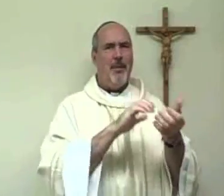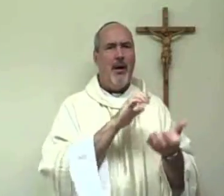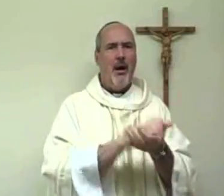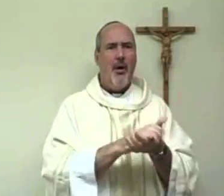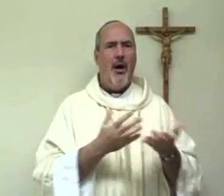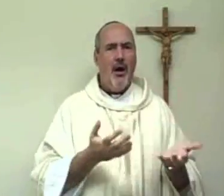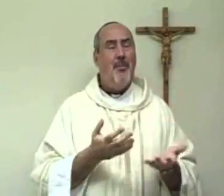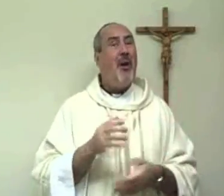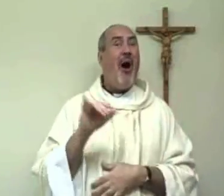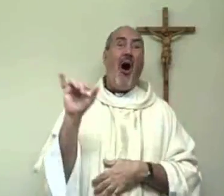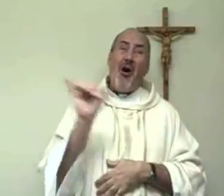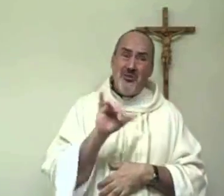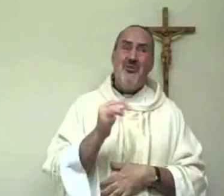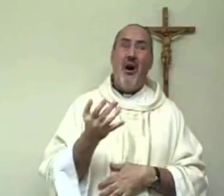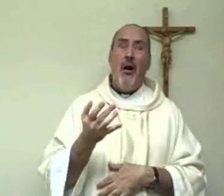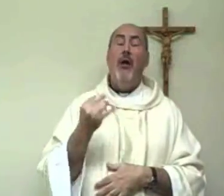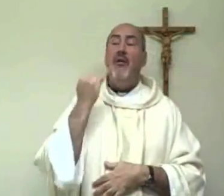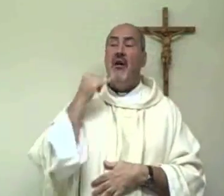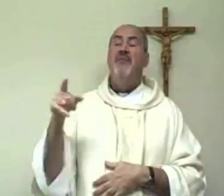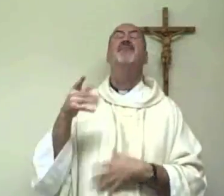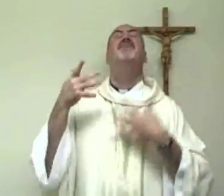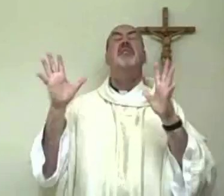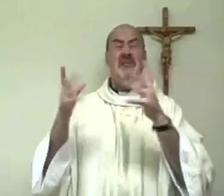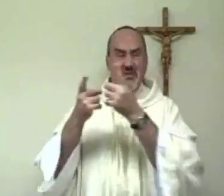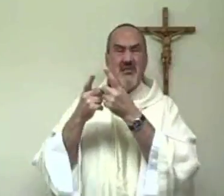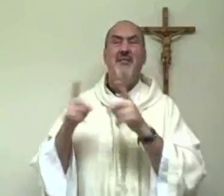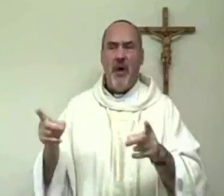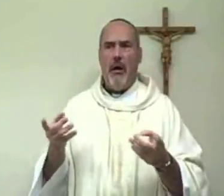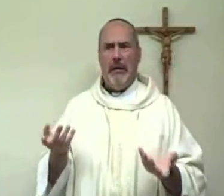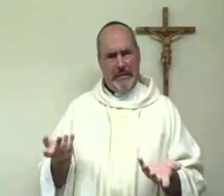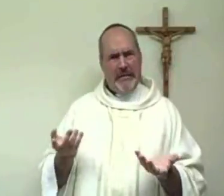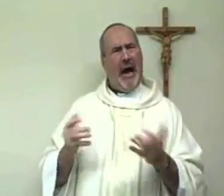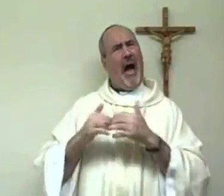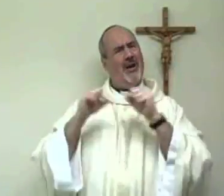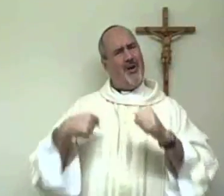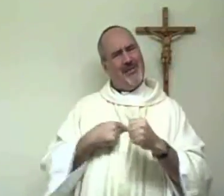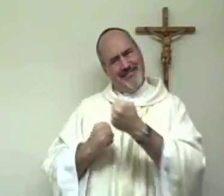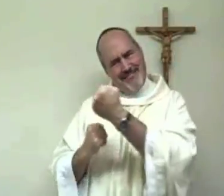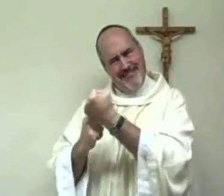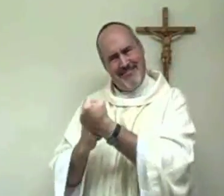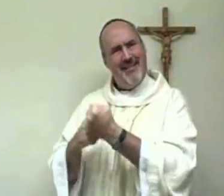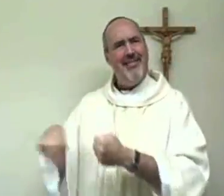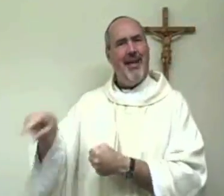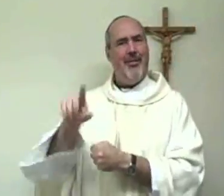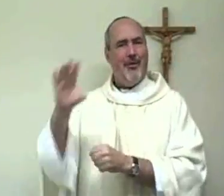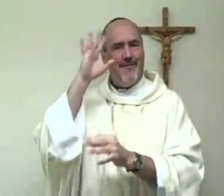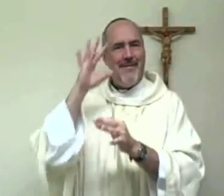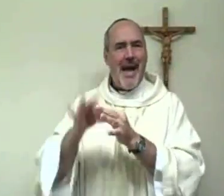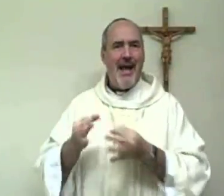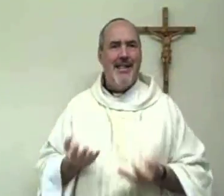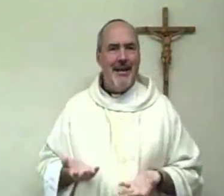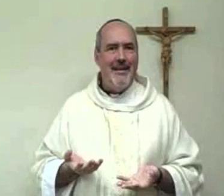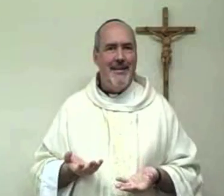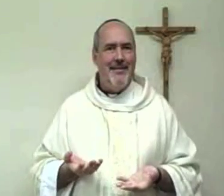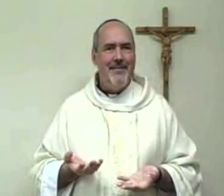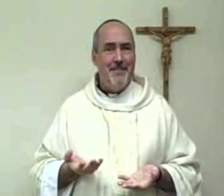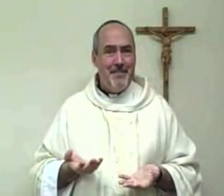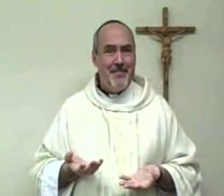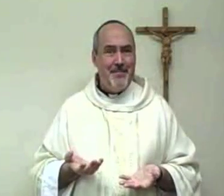the church help those marriages endure? And if the divorce has already taken place, how can we